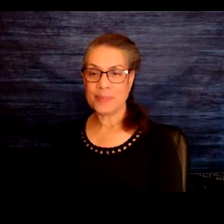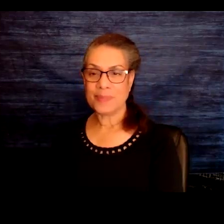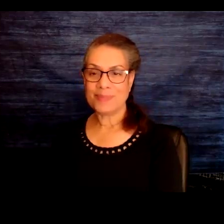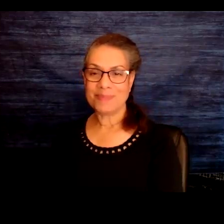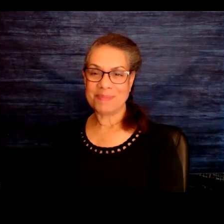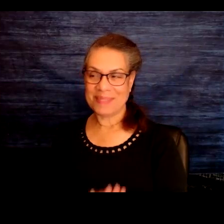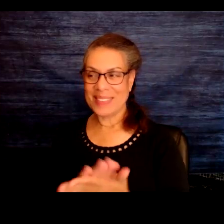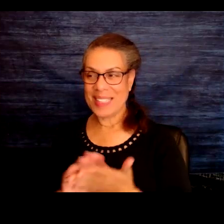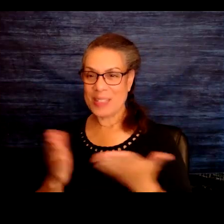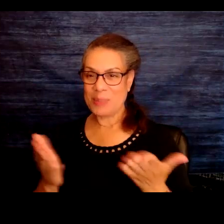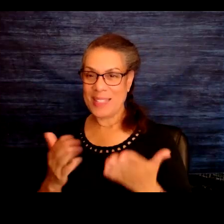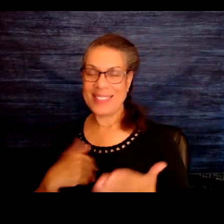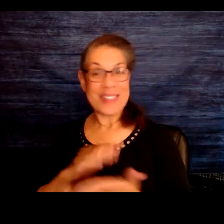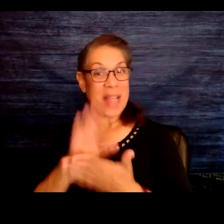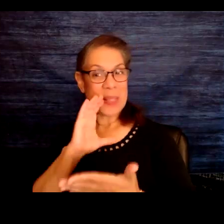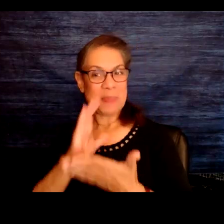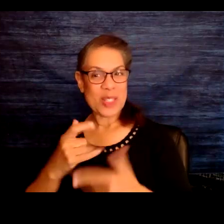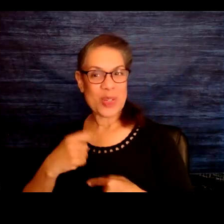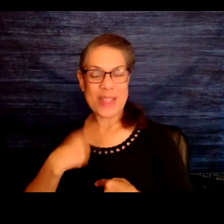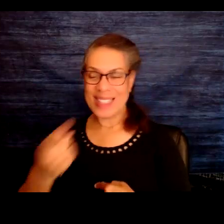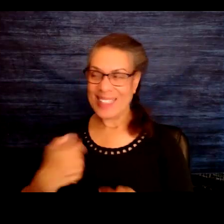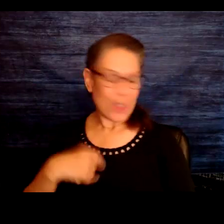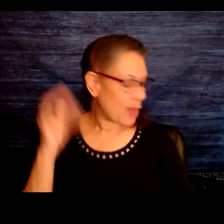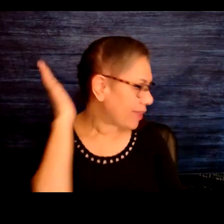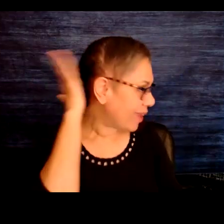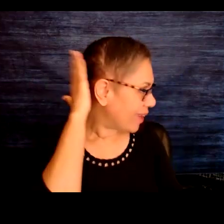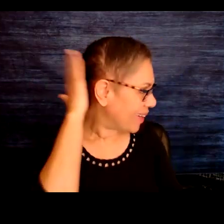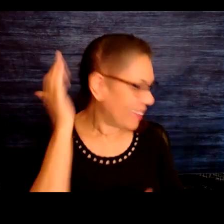Nice to be here. Nice picture of me. I'm glad you got the back of my head.